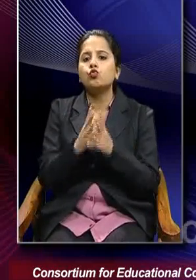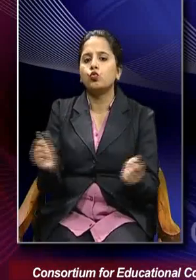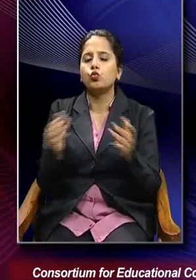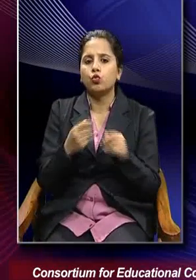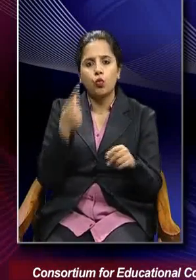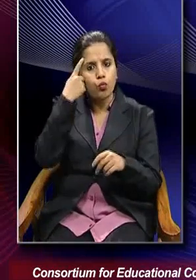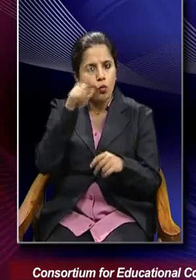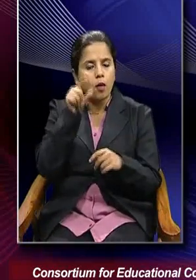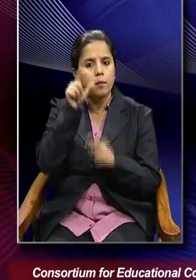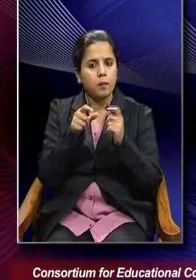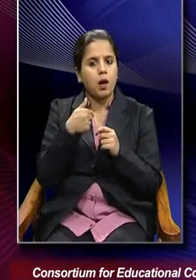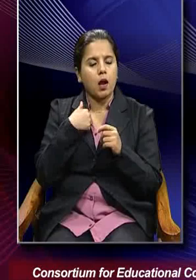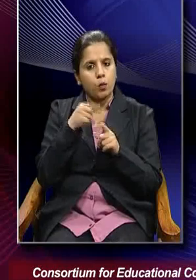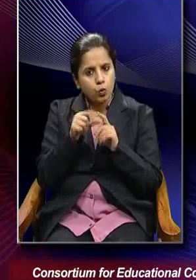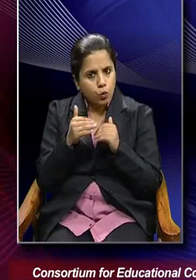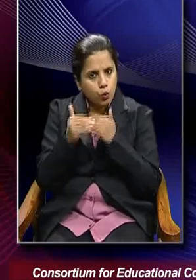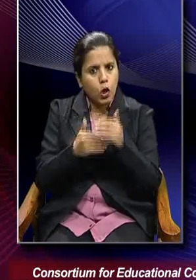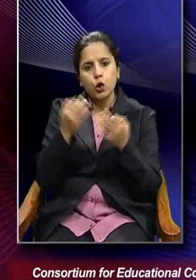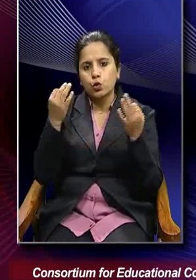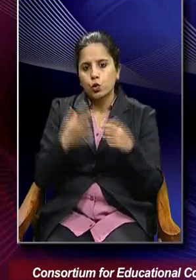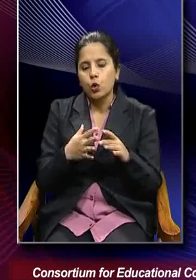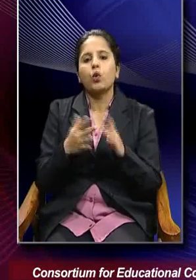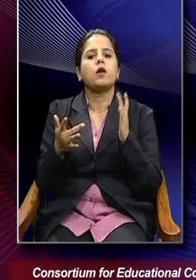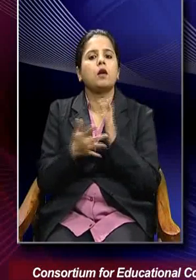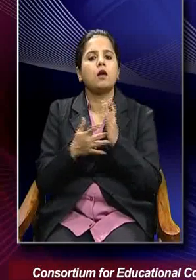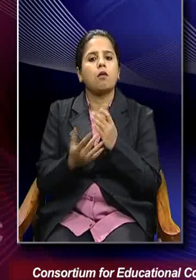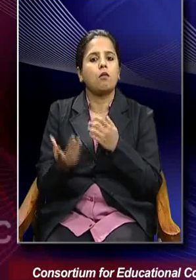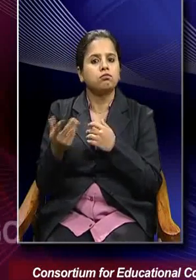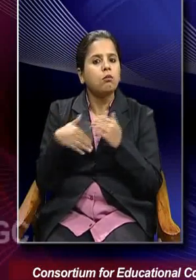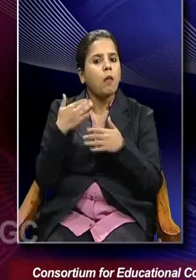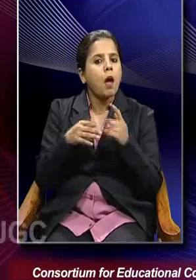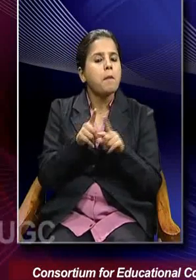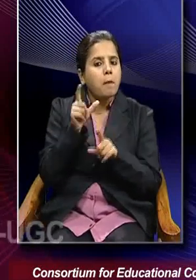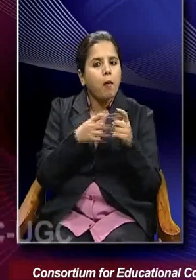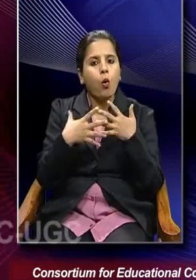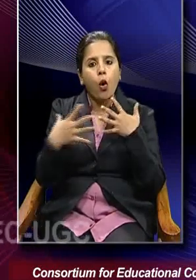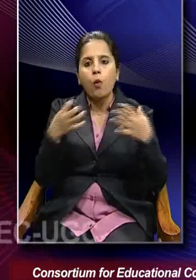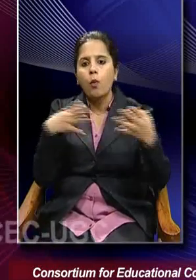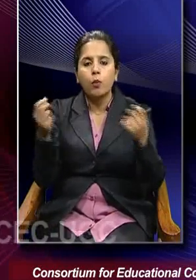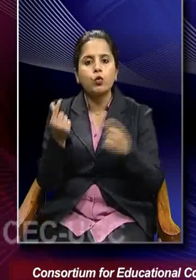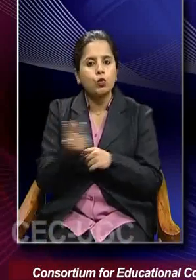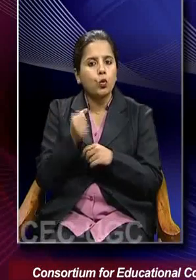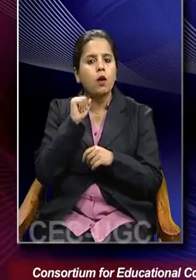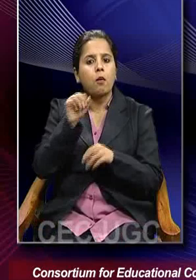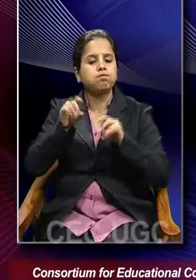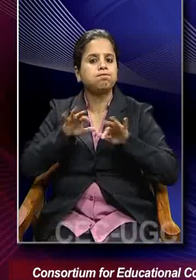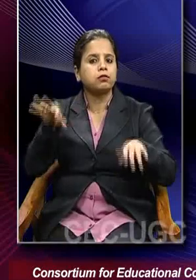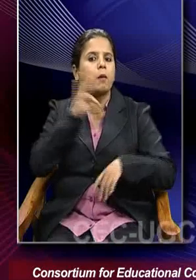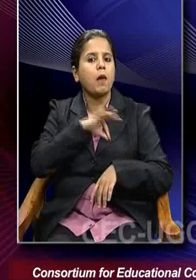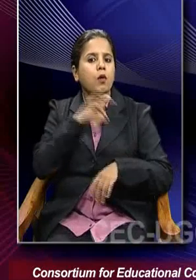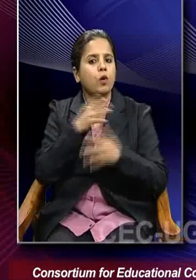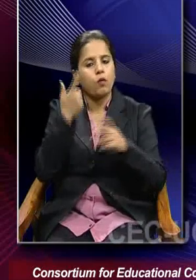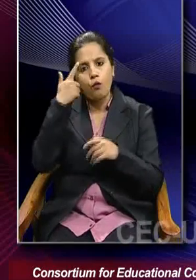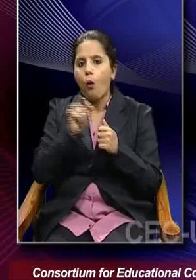for integrating new technologies as they develop and to spread their benefits to